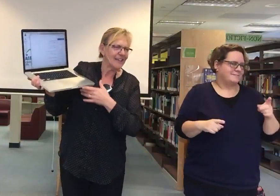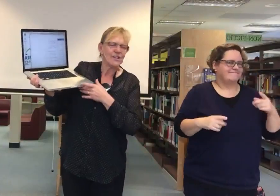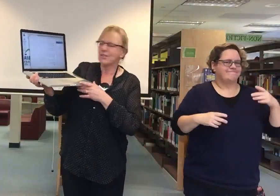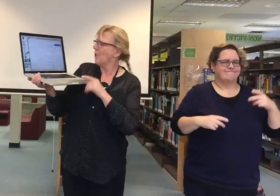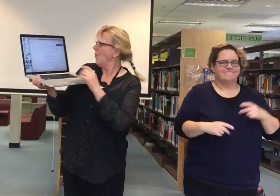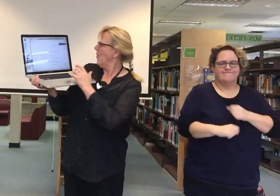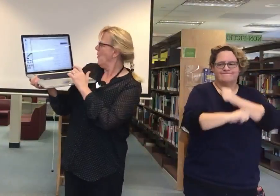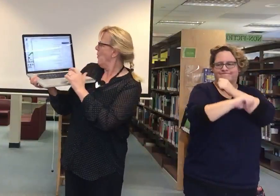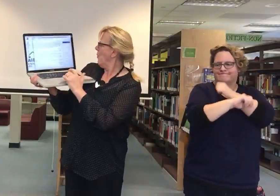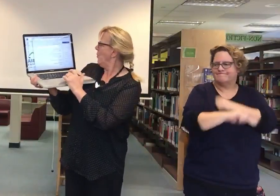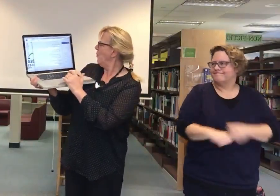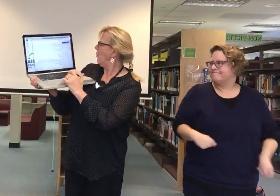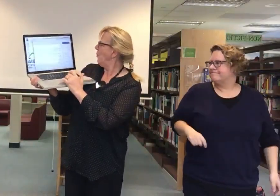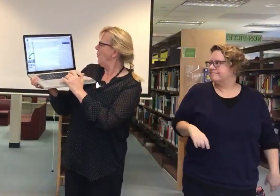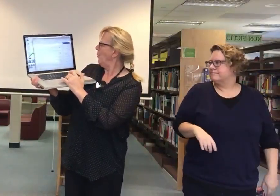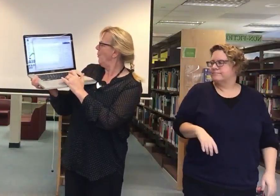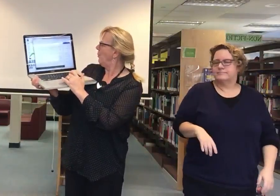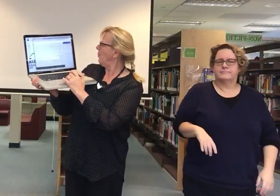link. So